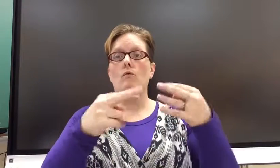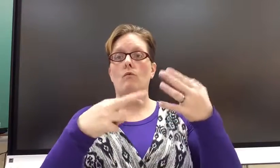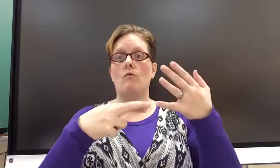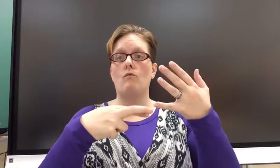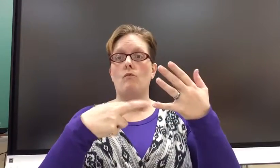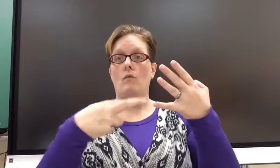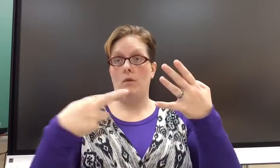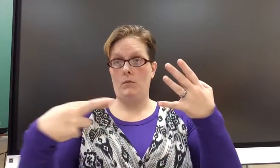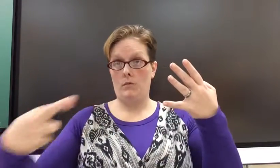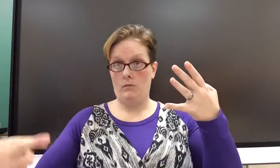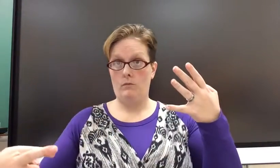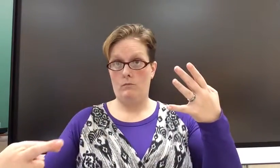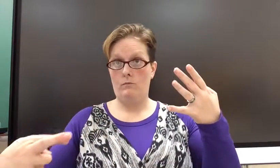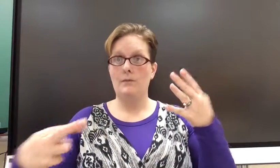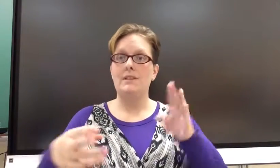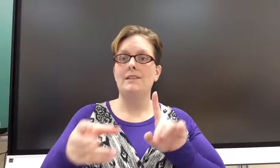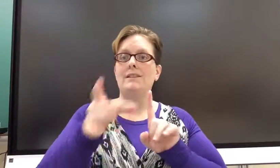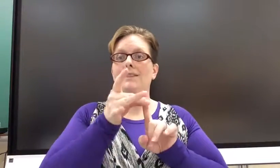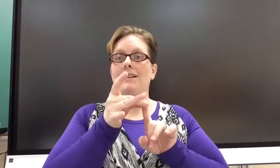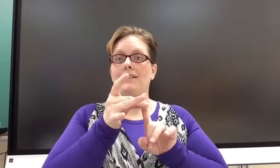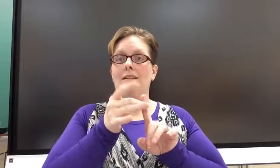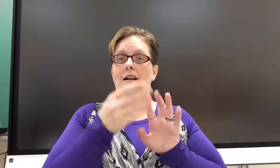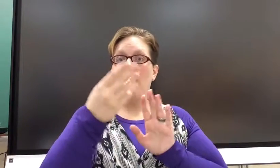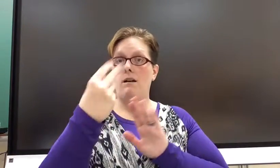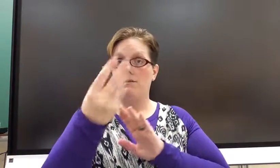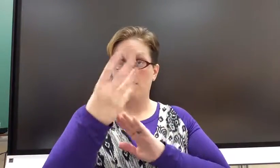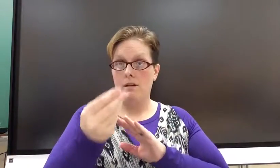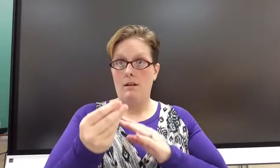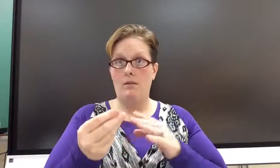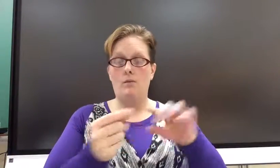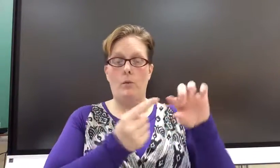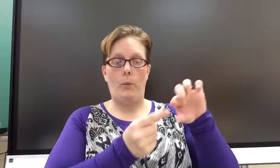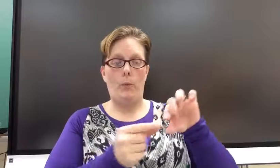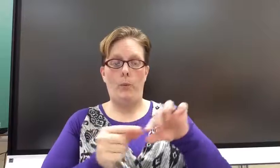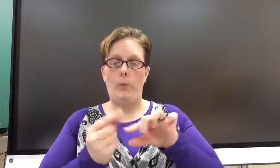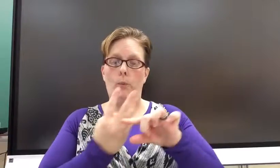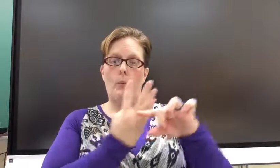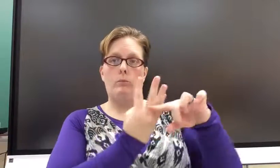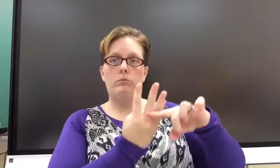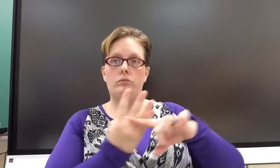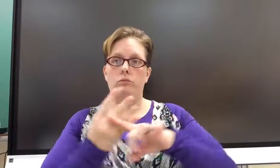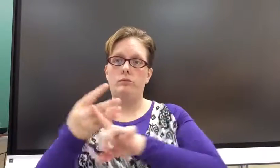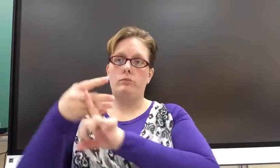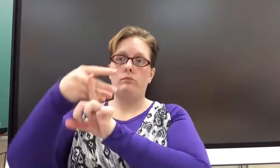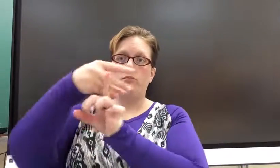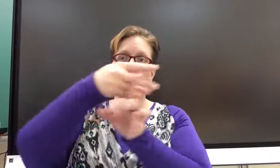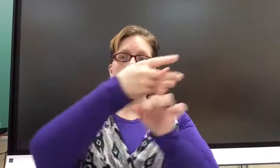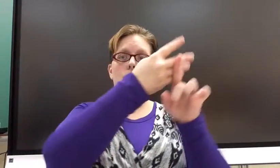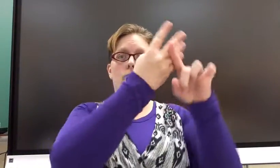the smooth, but it has ribosomes attached on the outside that gives it a bumpy look.